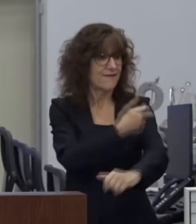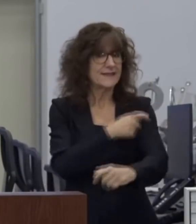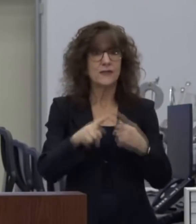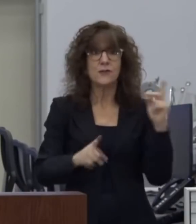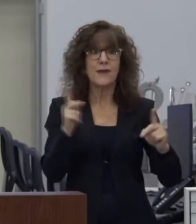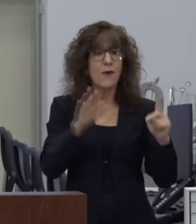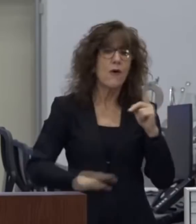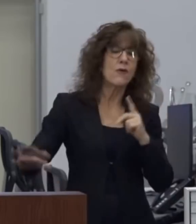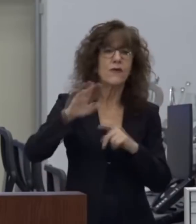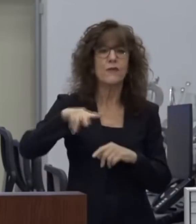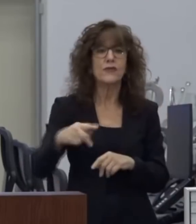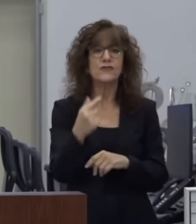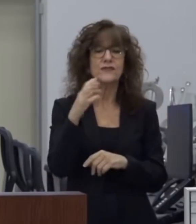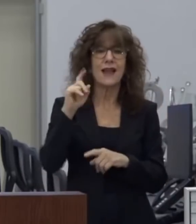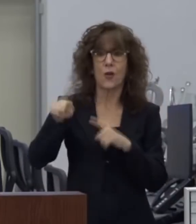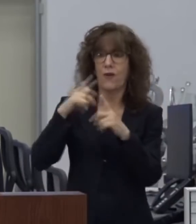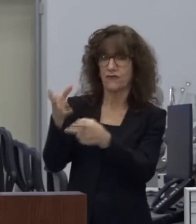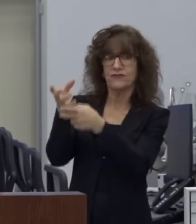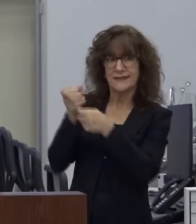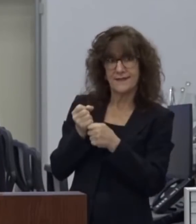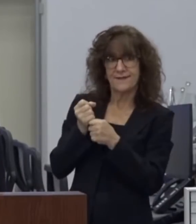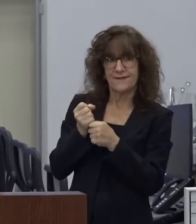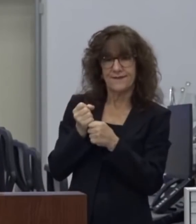residents across the county once it's available.